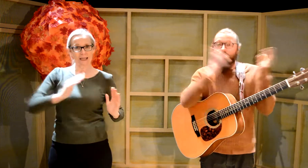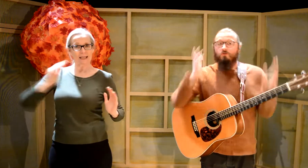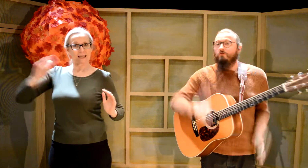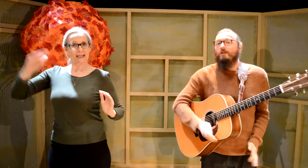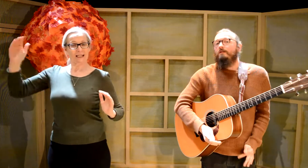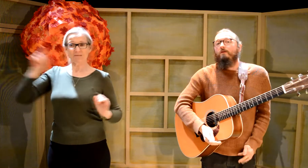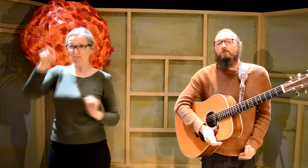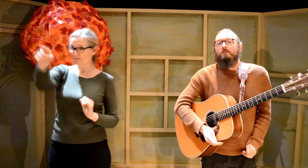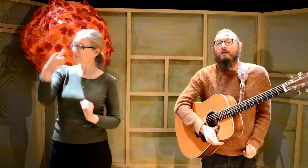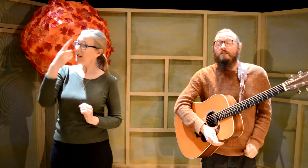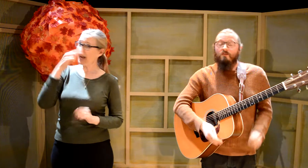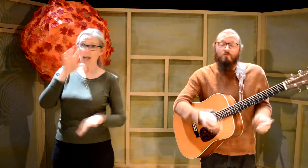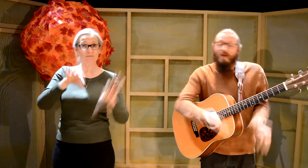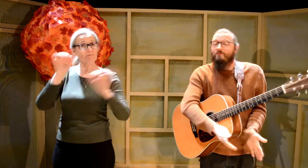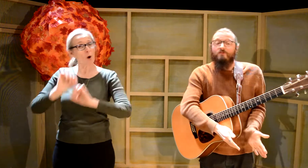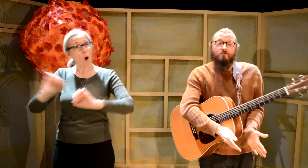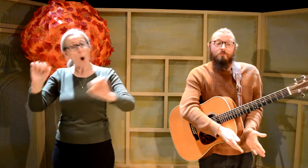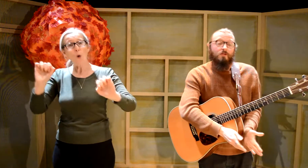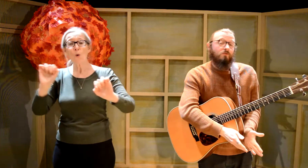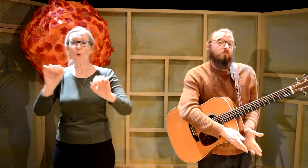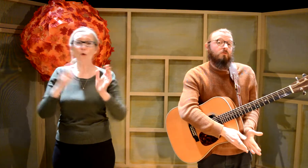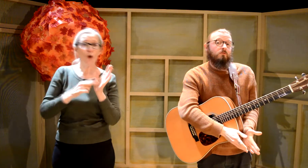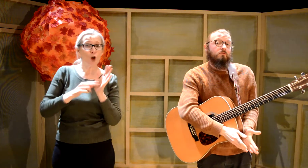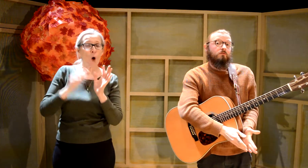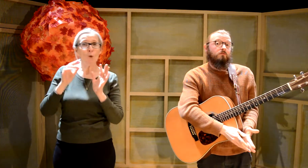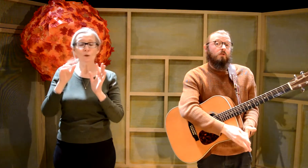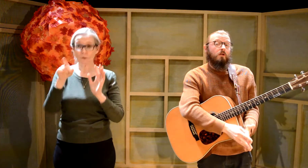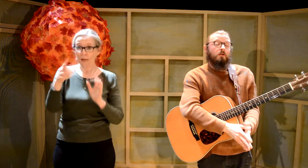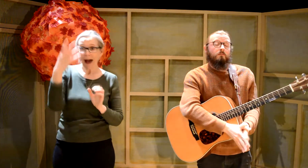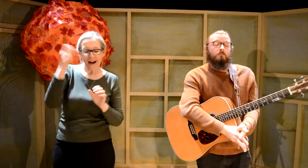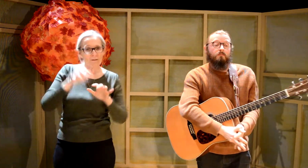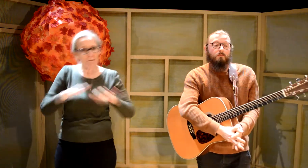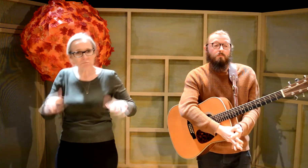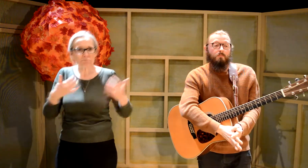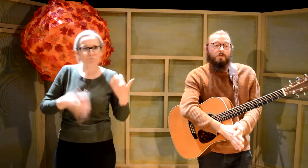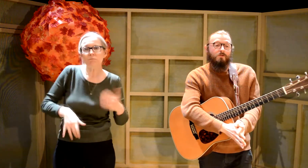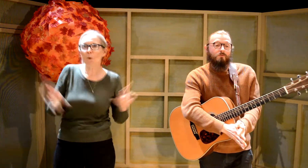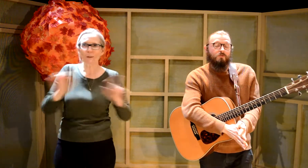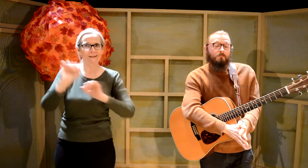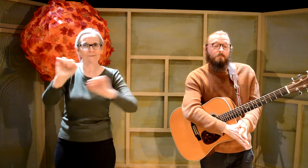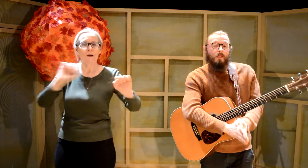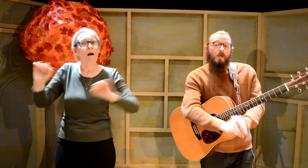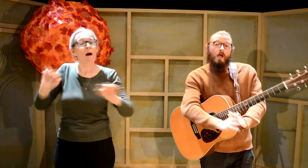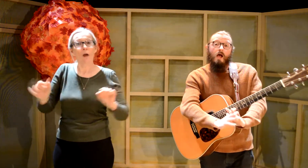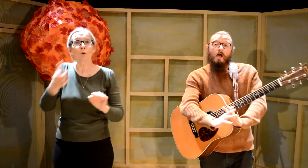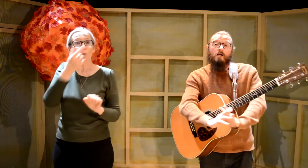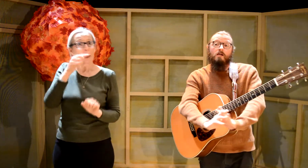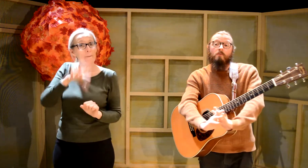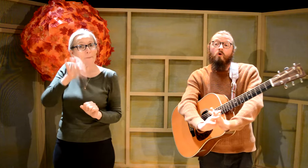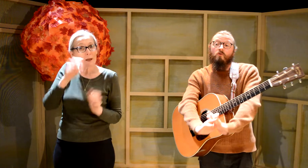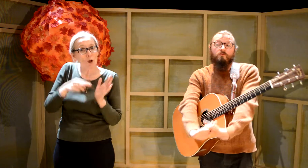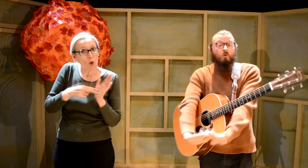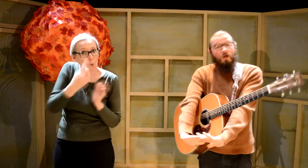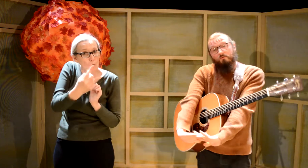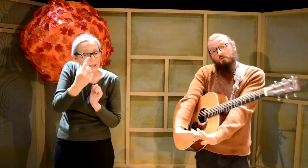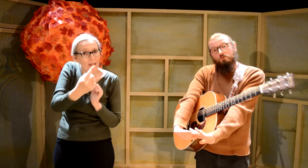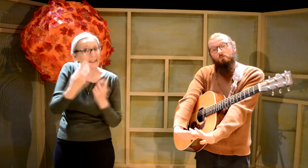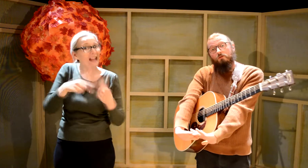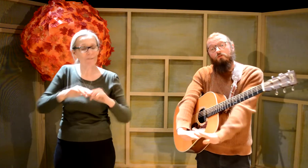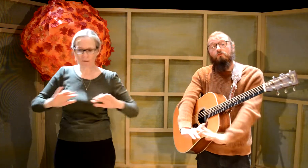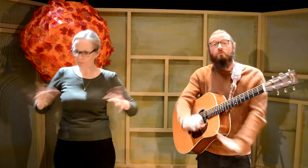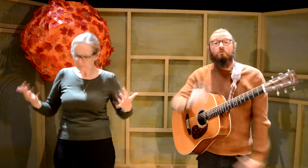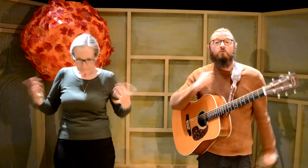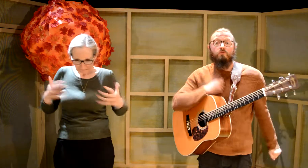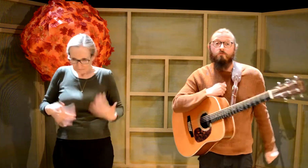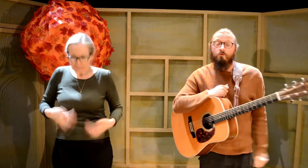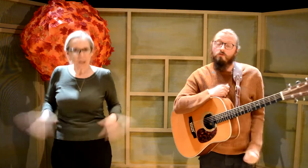You can choose any notes you like if you have an instrument that you can play notes on. Or if you don't have an instrument